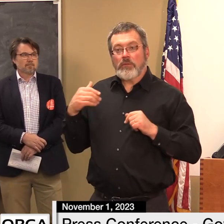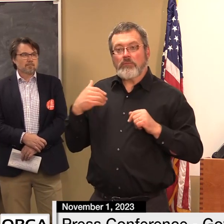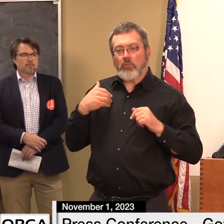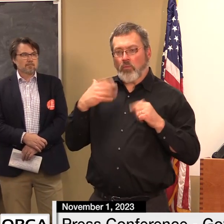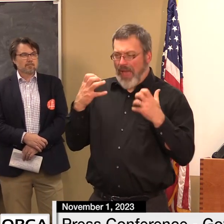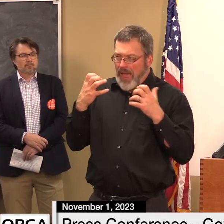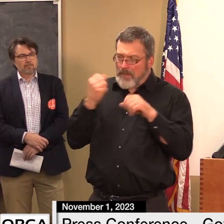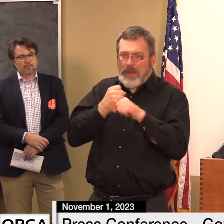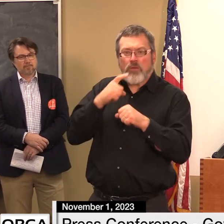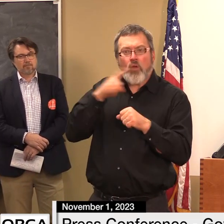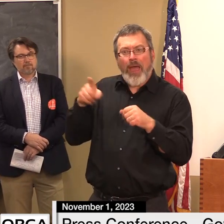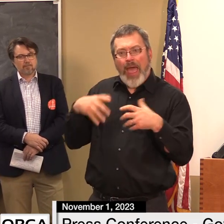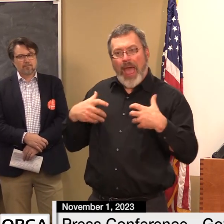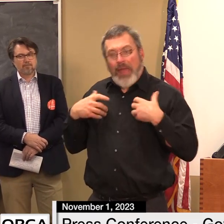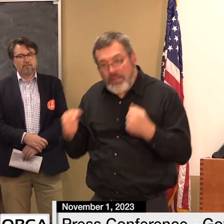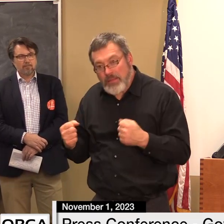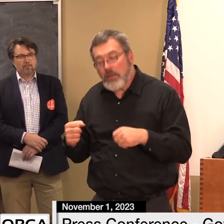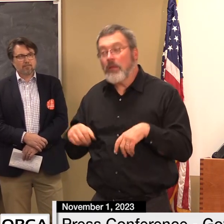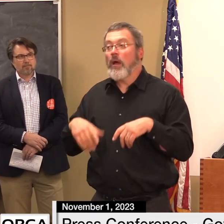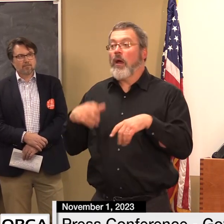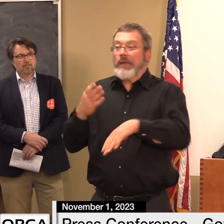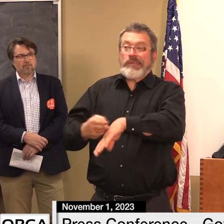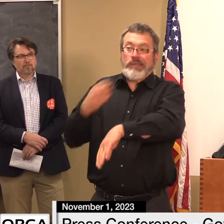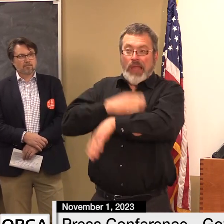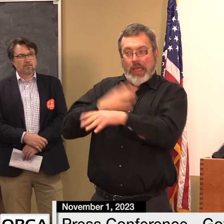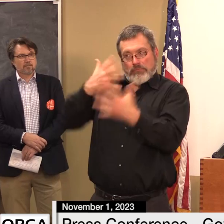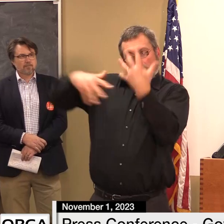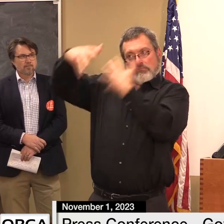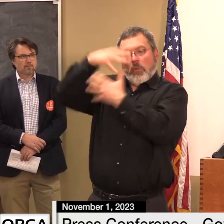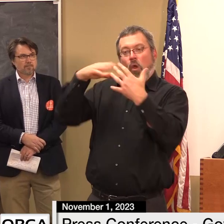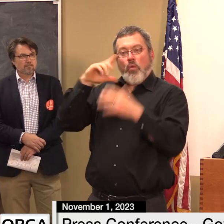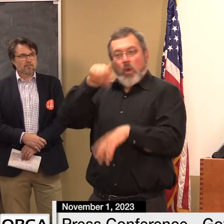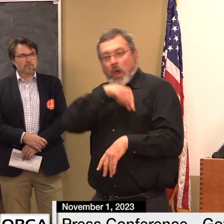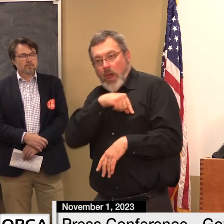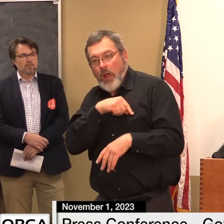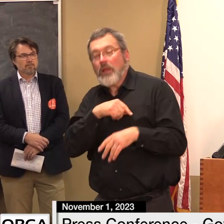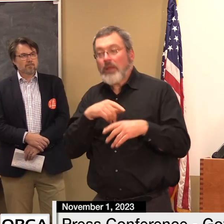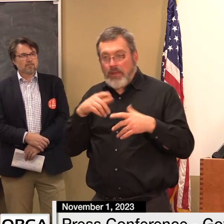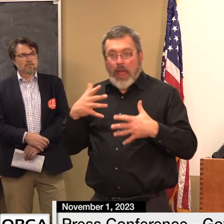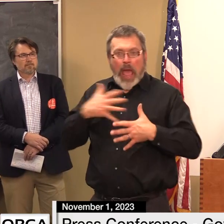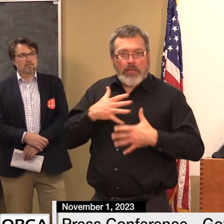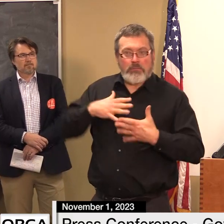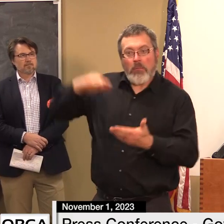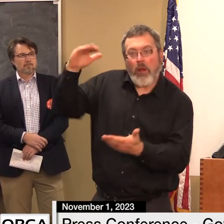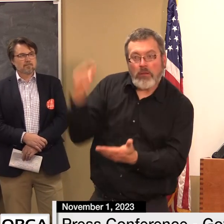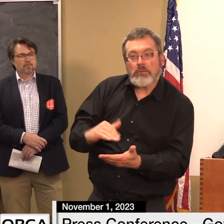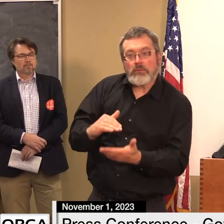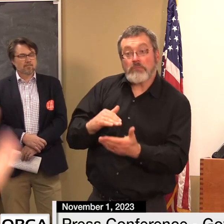childhood asthma patients through weatherization and other improvements. Please check out